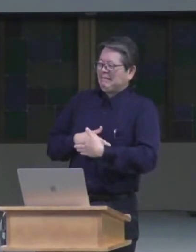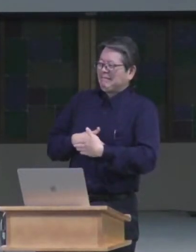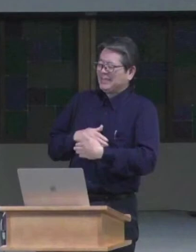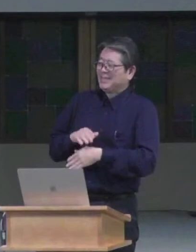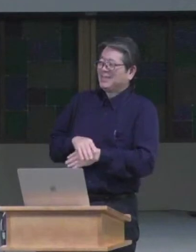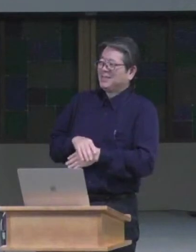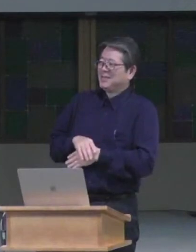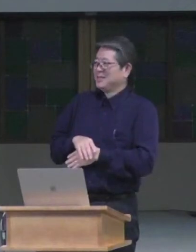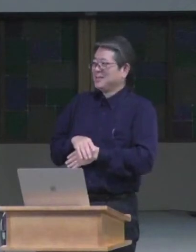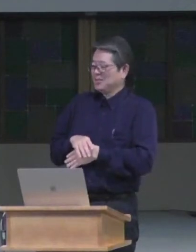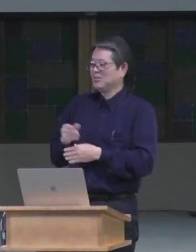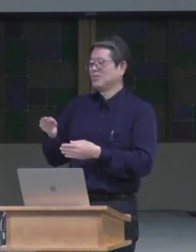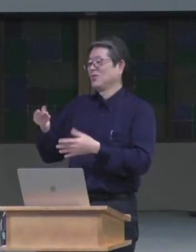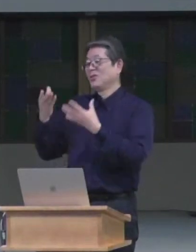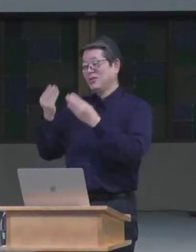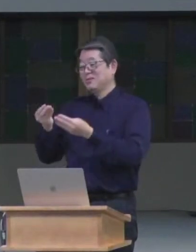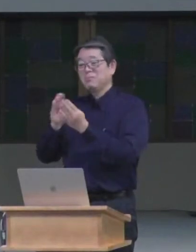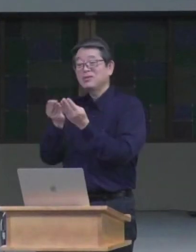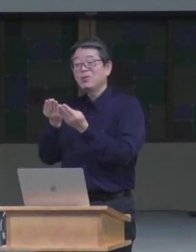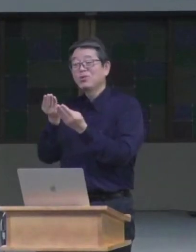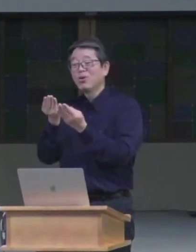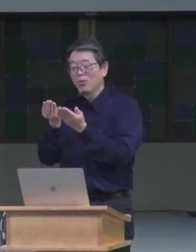me? And when they were done with the